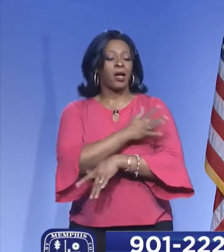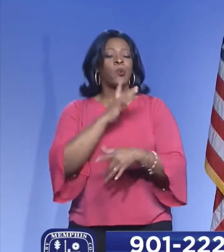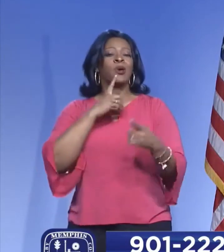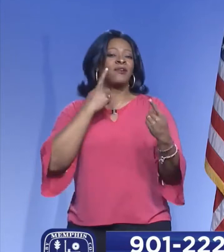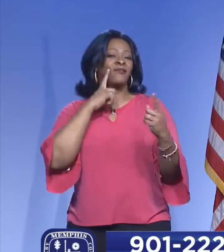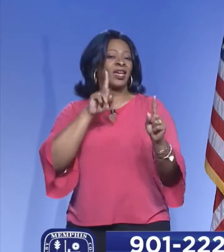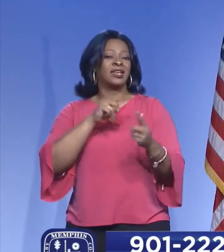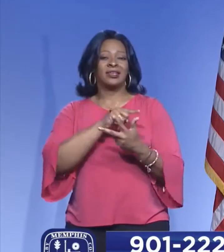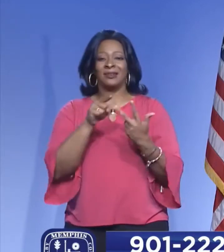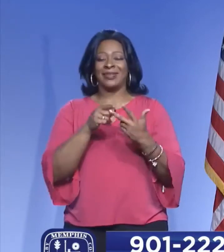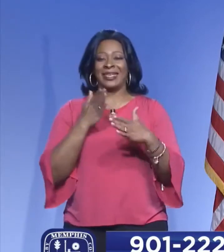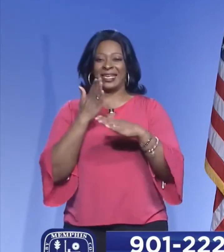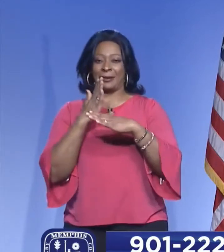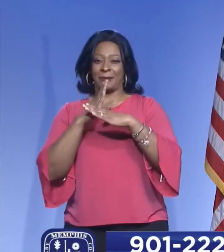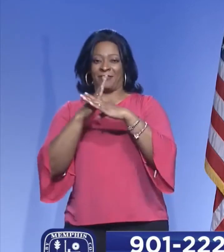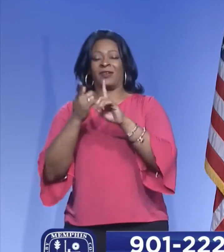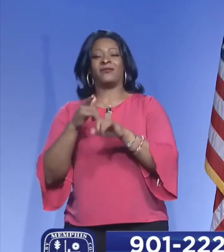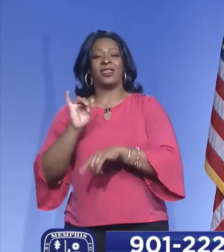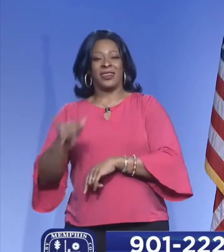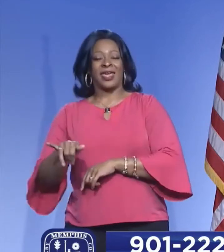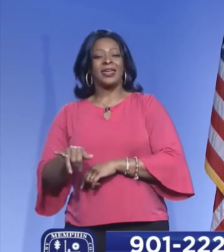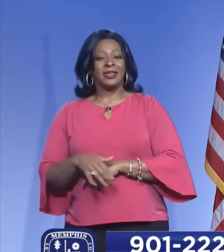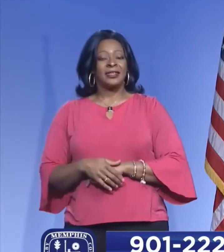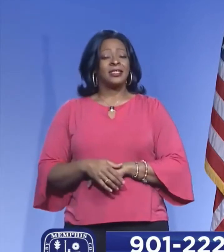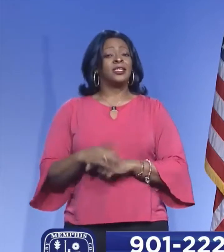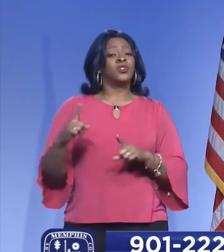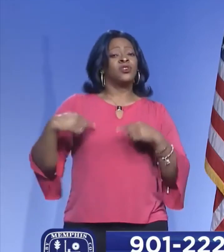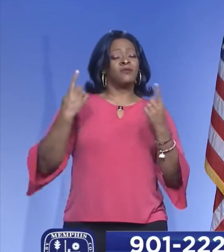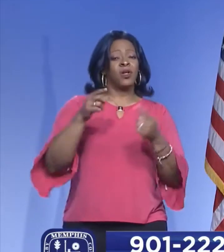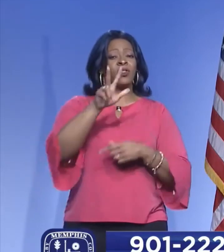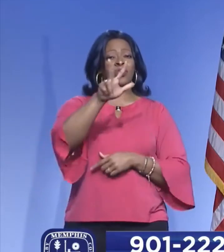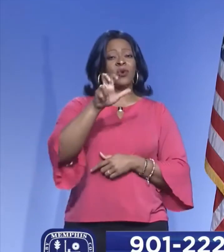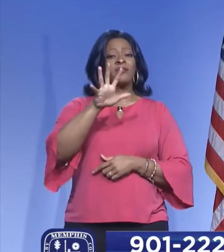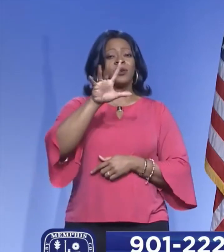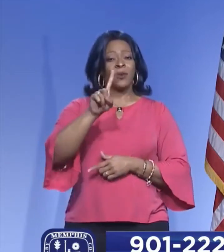those things. And so far, we've had